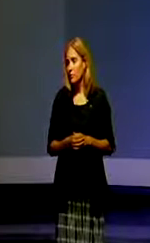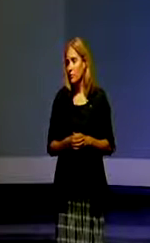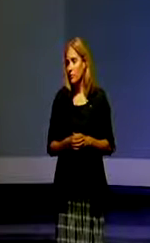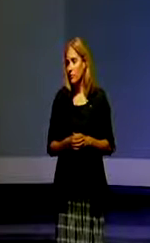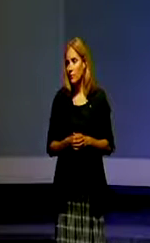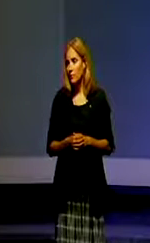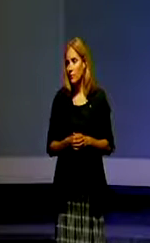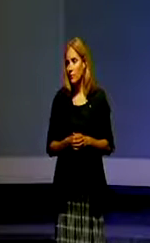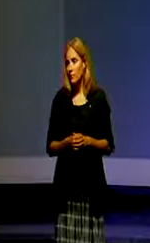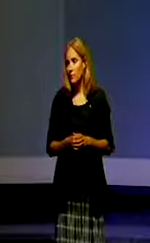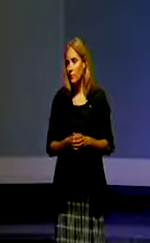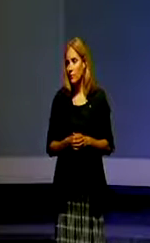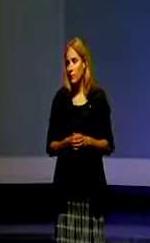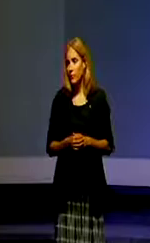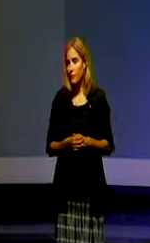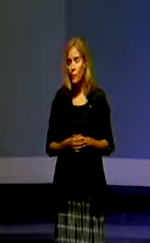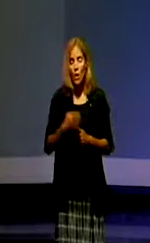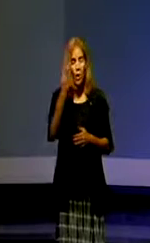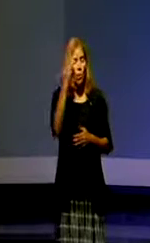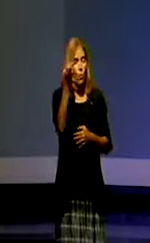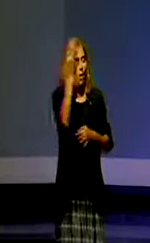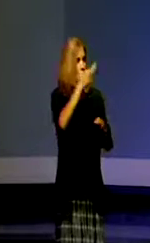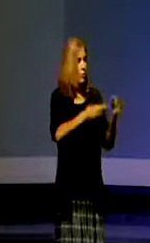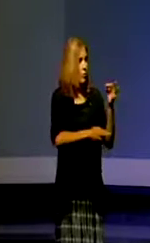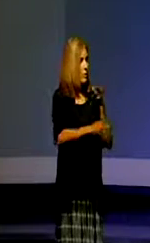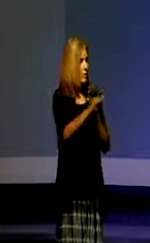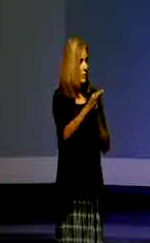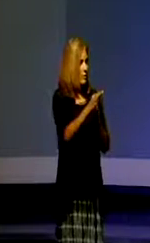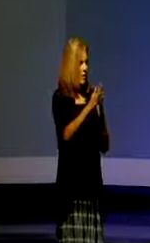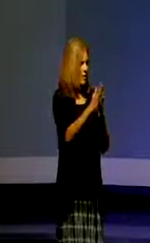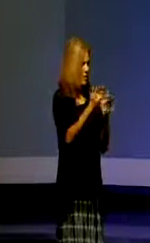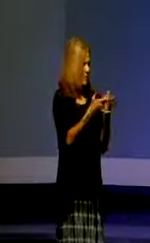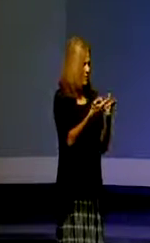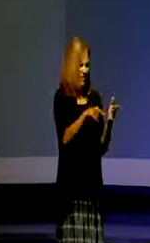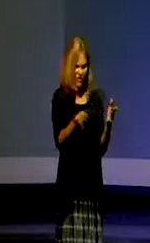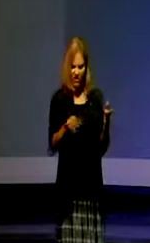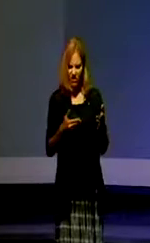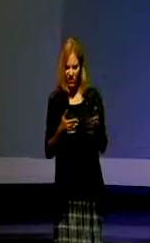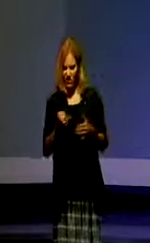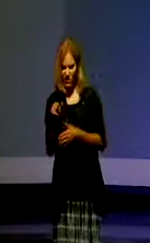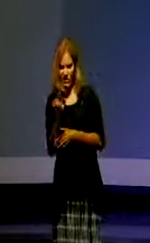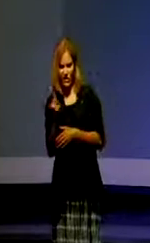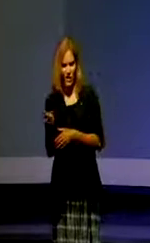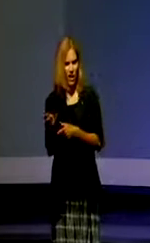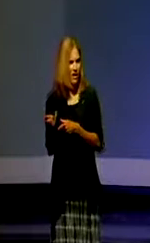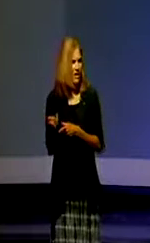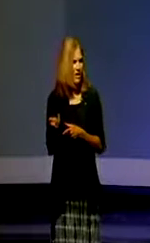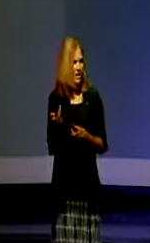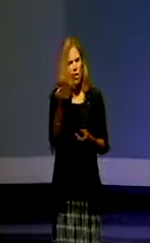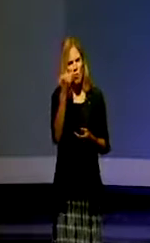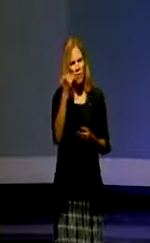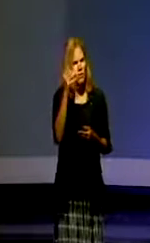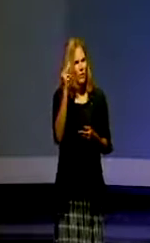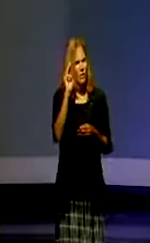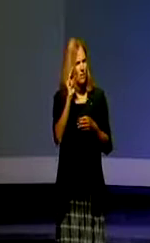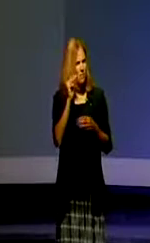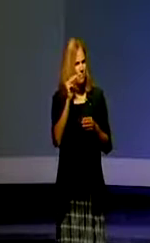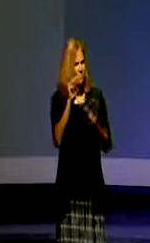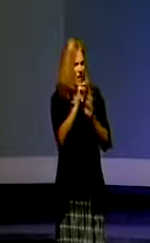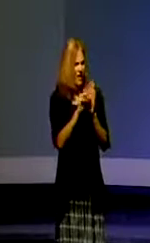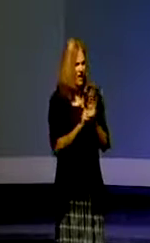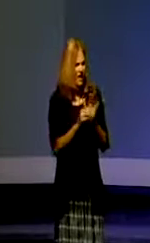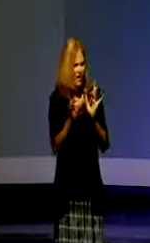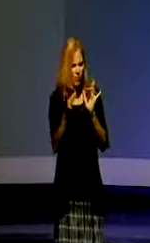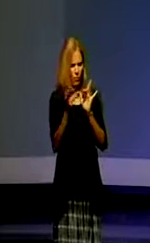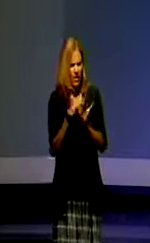Why would we ever substitute the Bible for gimmicks? Why would we ever, as a church, use a methodology that reaches people with